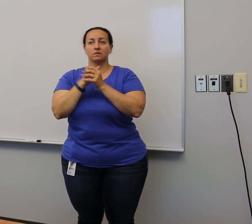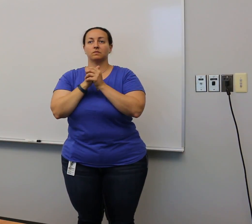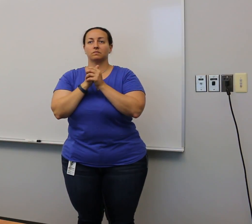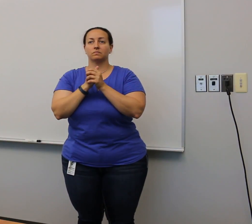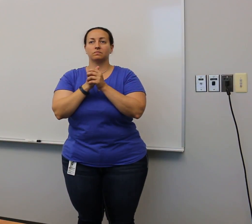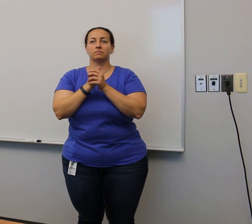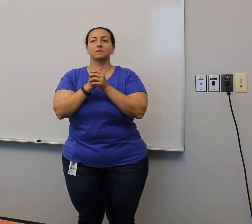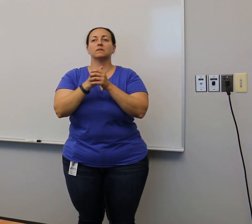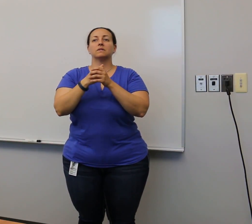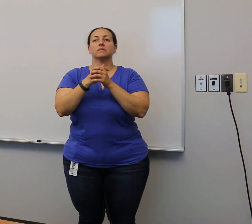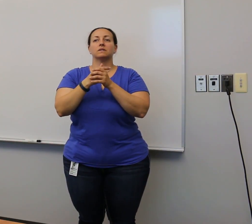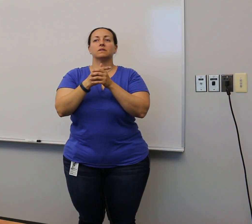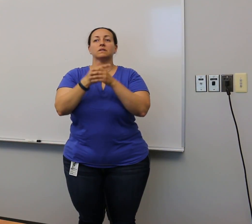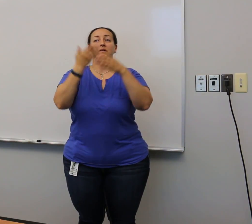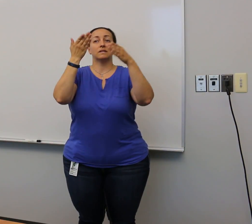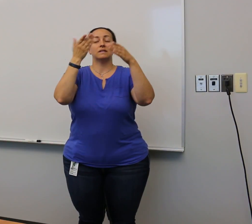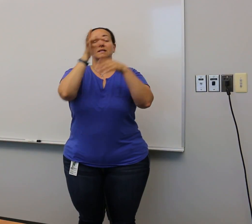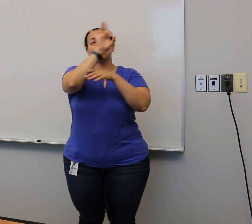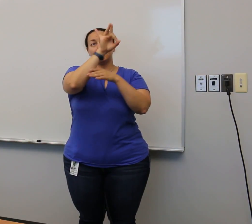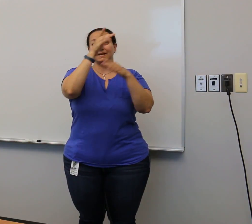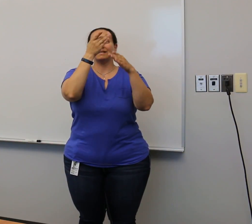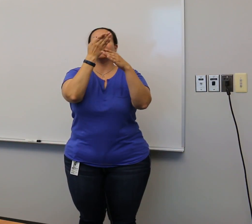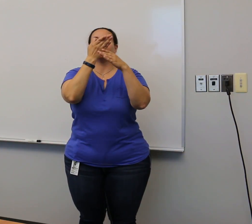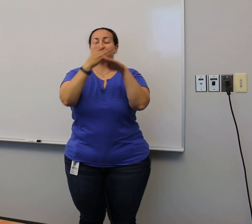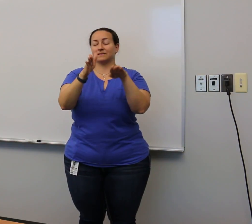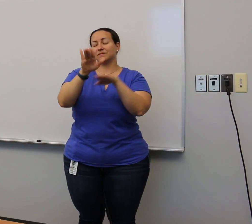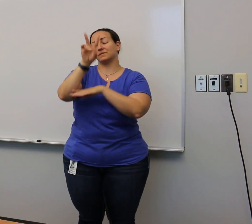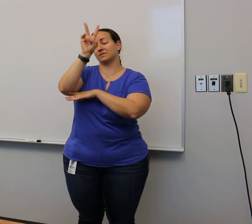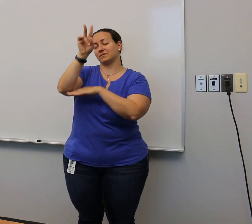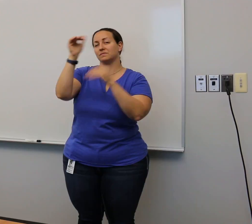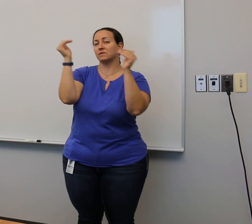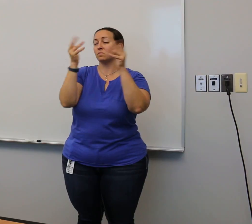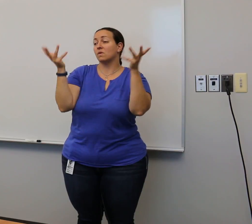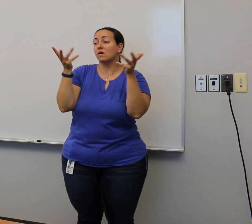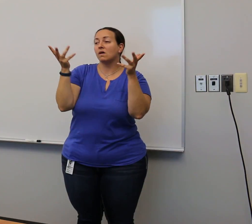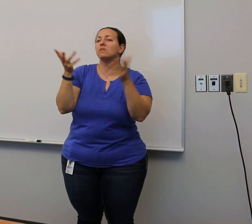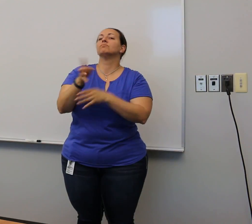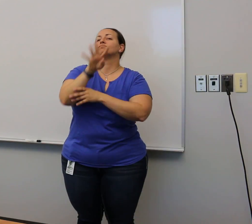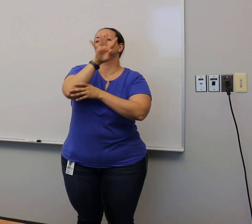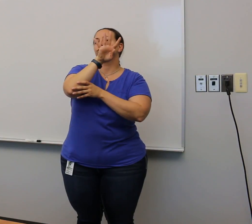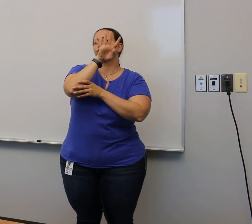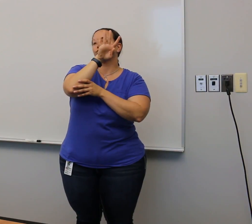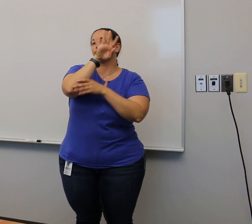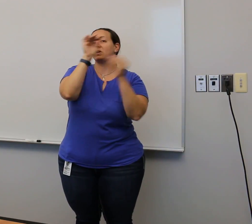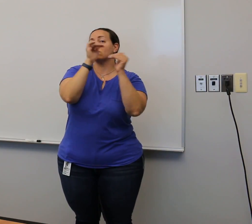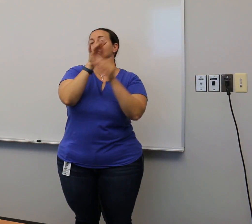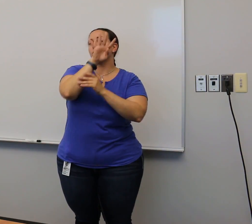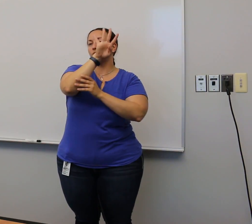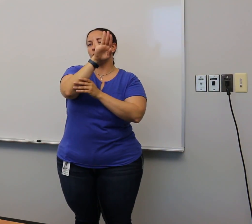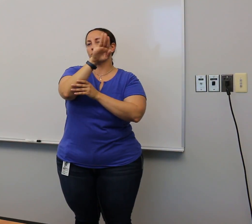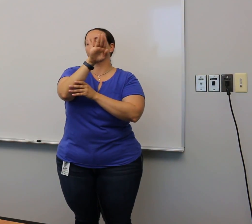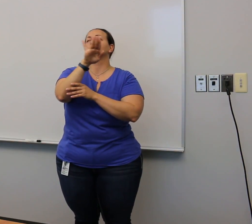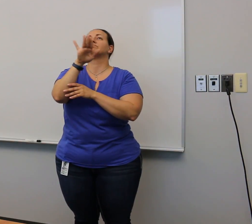4. And I'm adding to that -3 times -2.